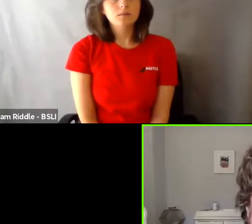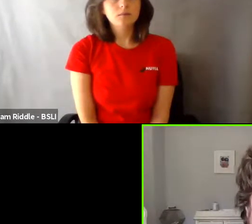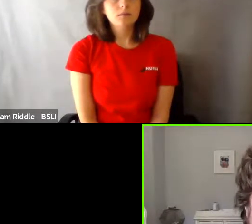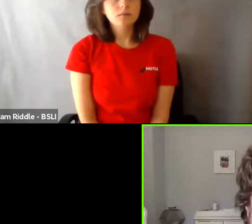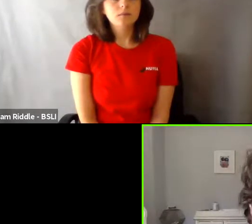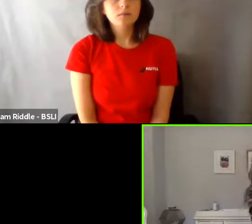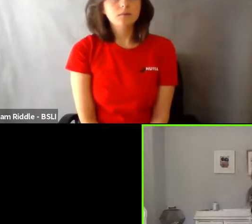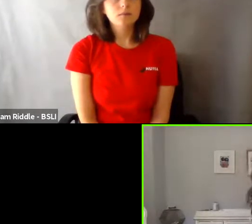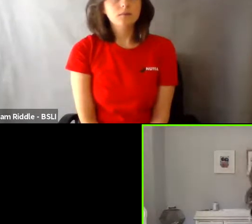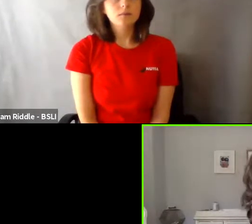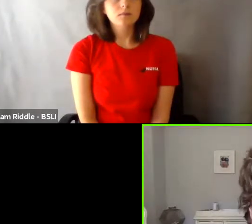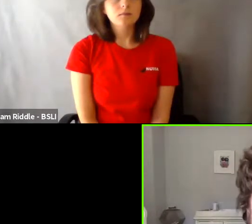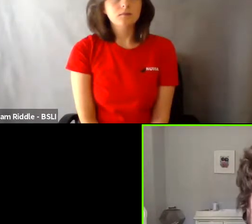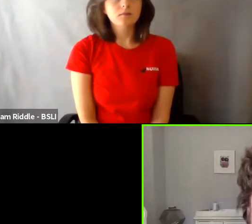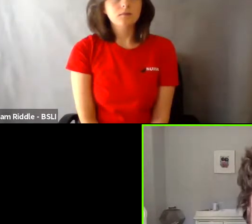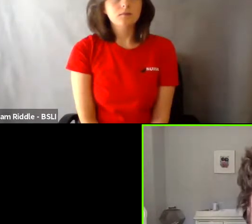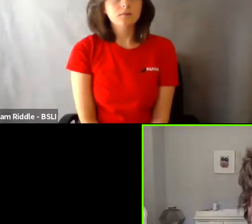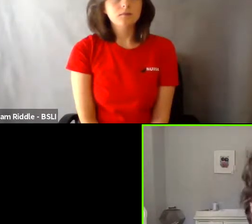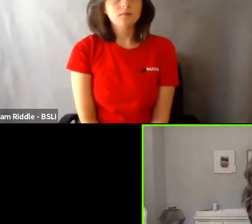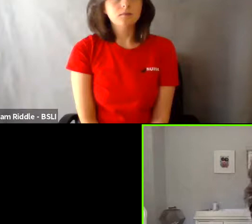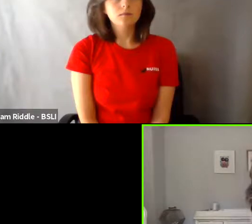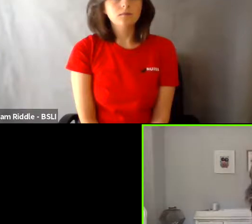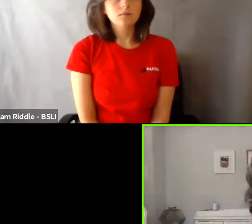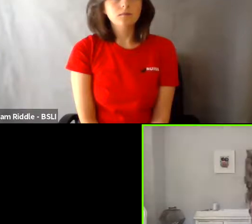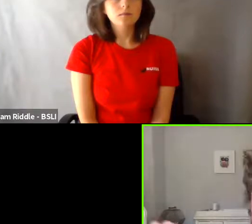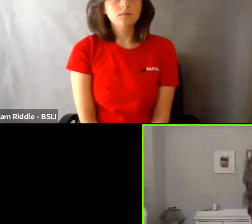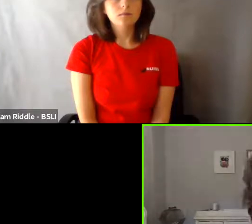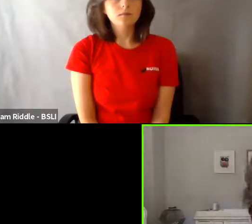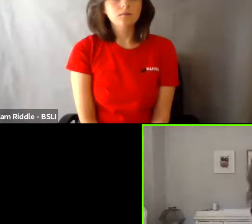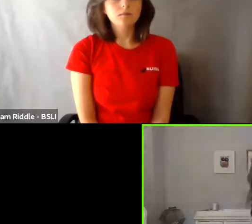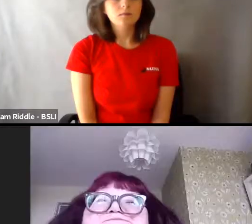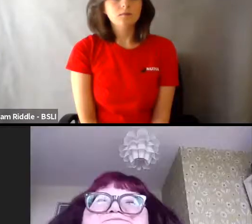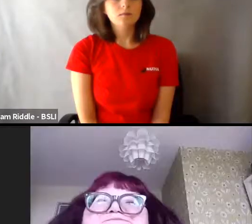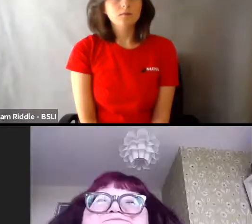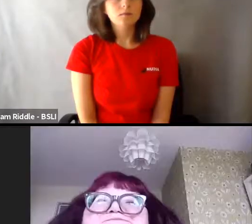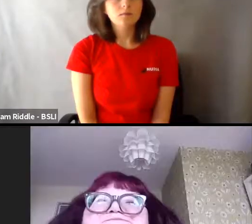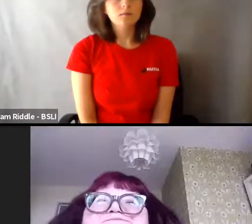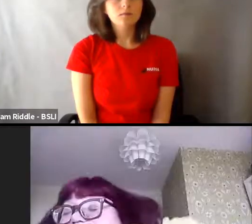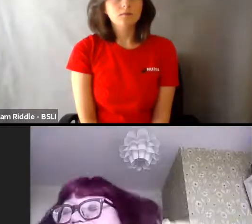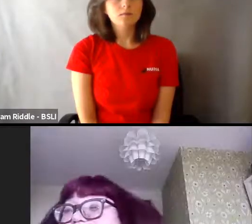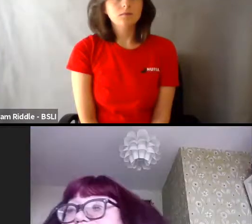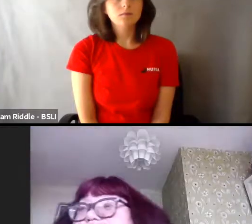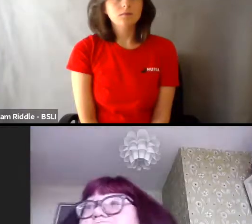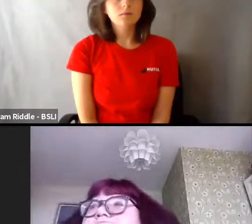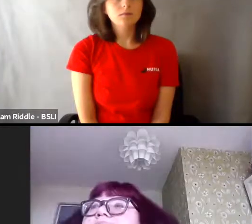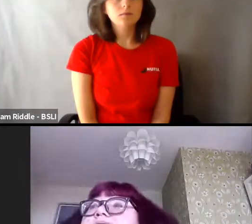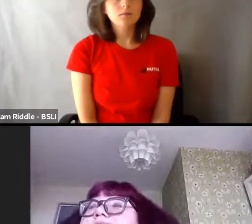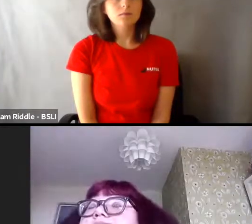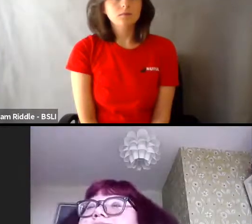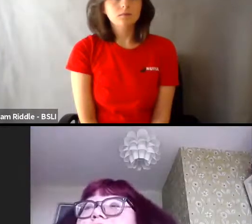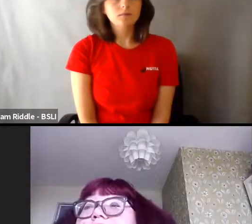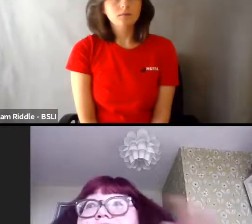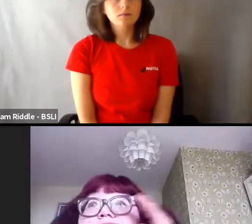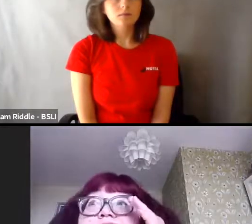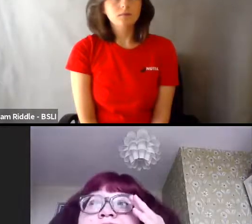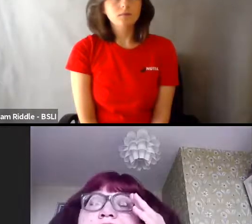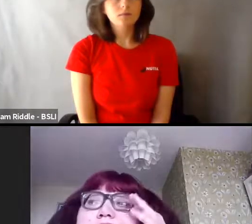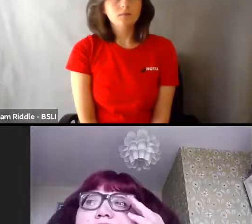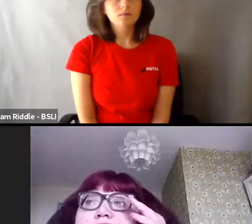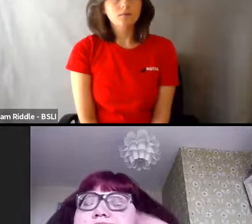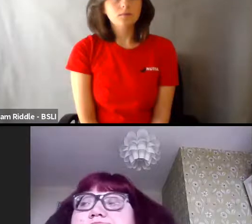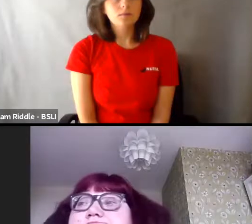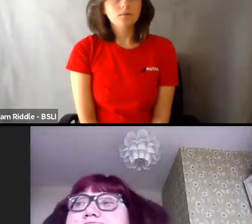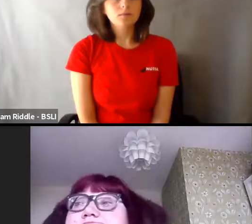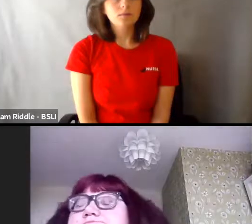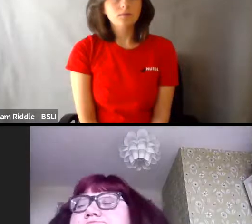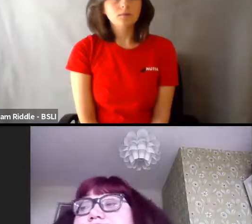get a wage. If you're not, you get an unemployment benefit. Ideally, I mean, in the US, it's a complete disaster, but in an ideal system, that's how it